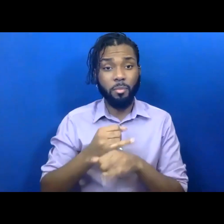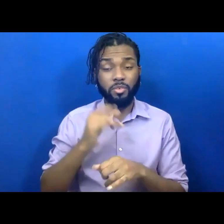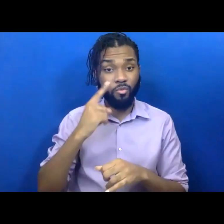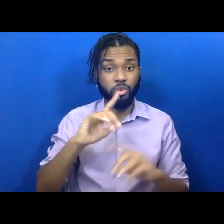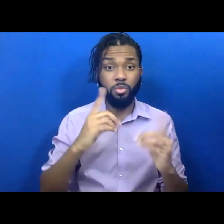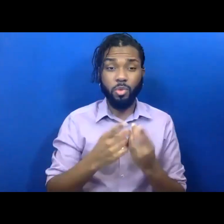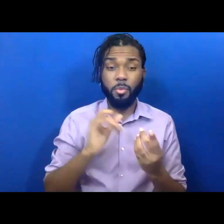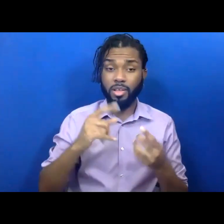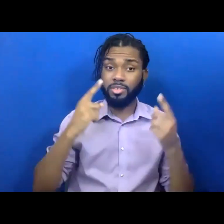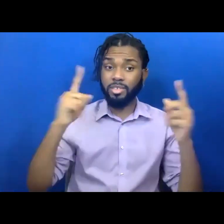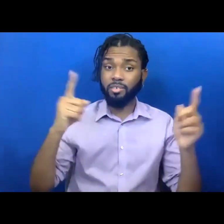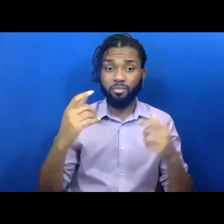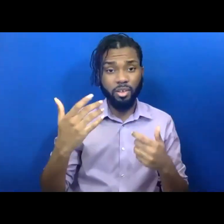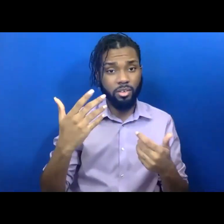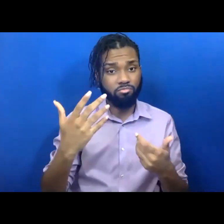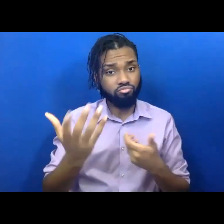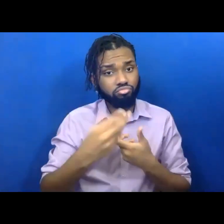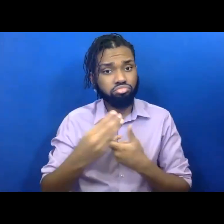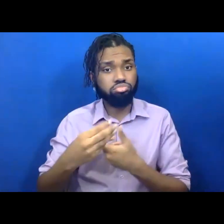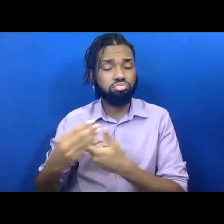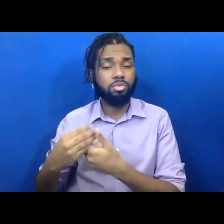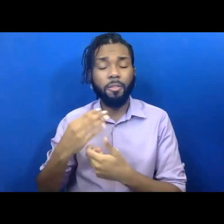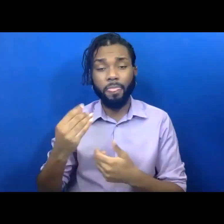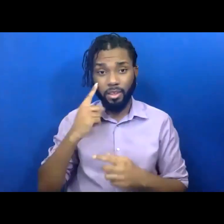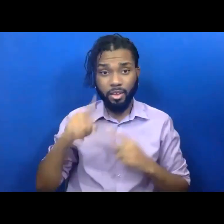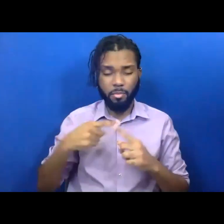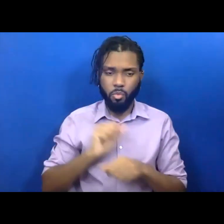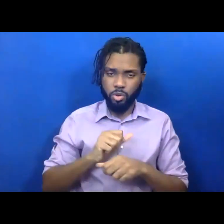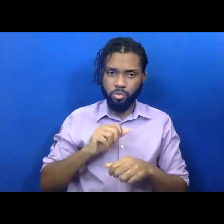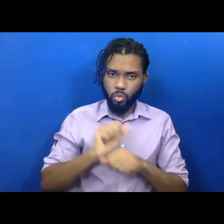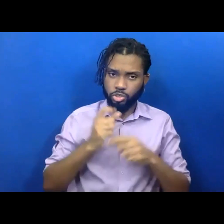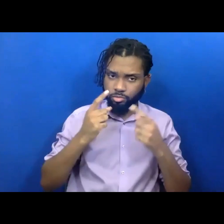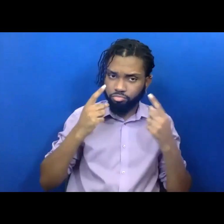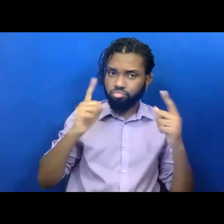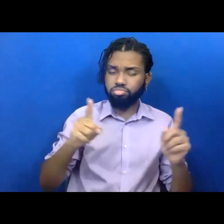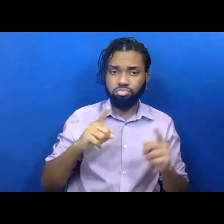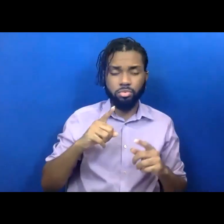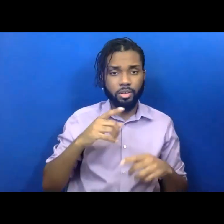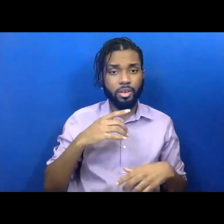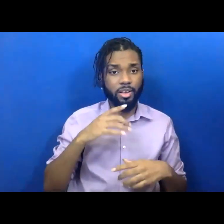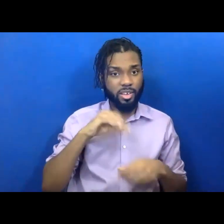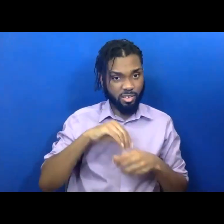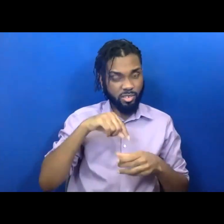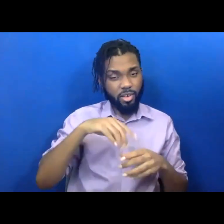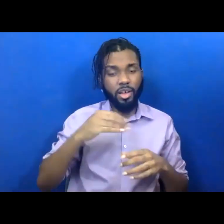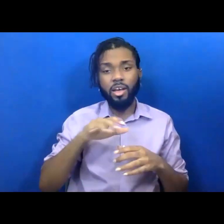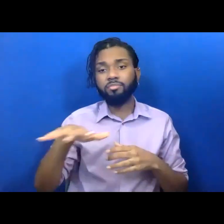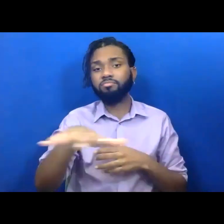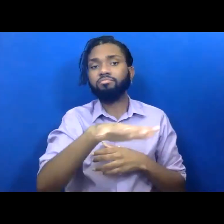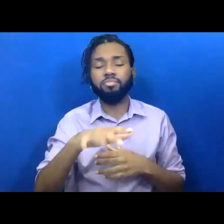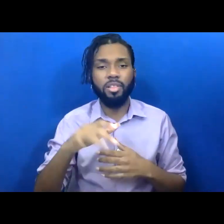in inclusion, and looking at what works locally, structurally, and then continuing this conversation that we hope to do across the